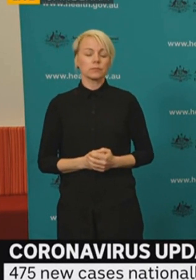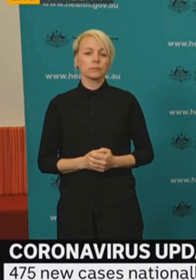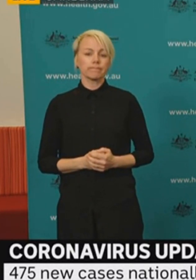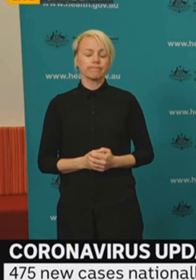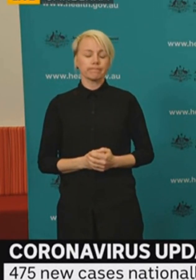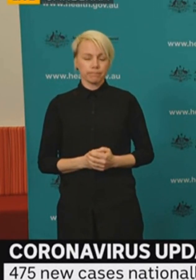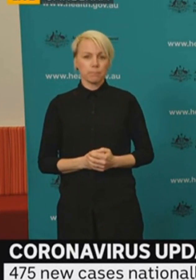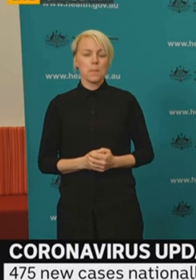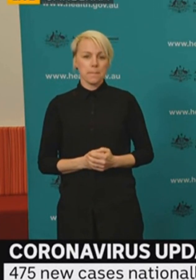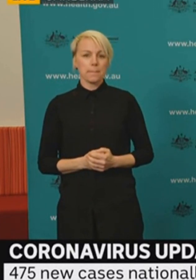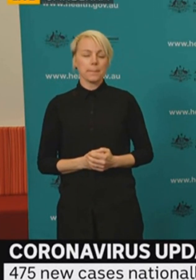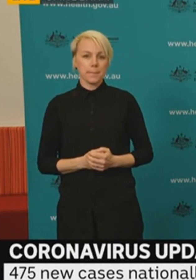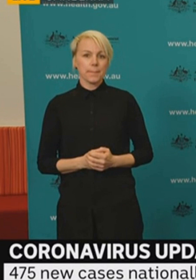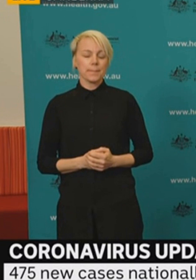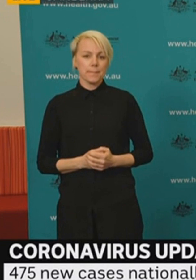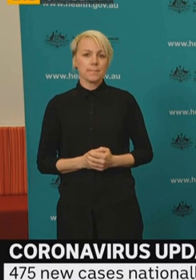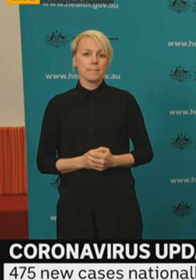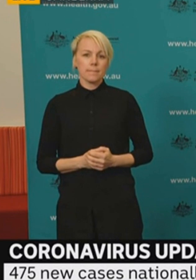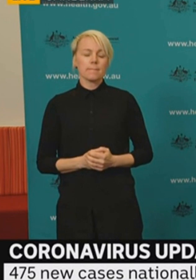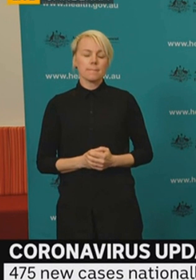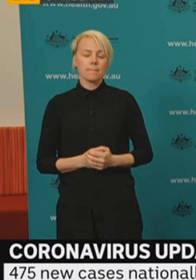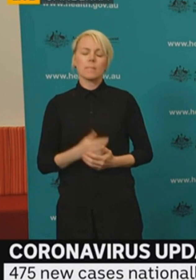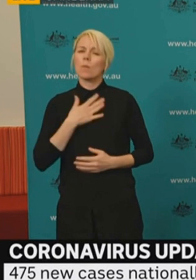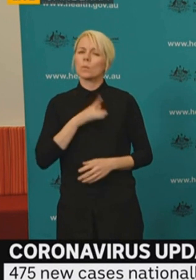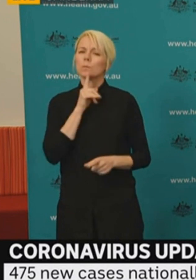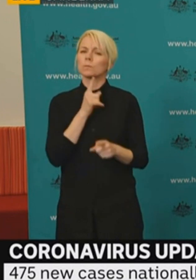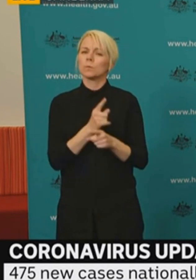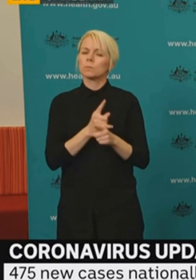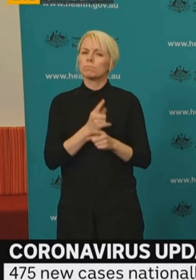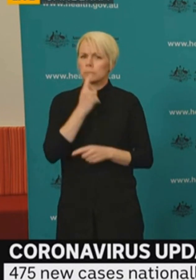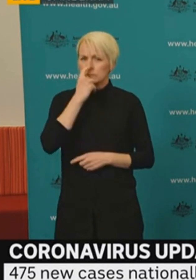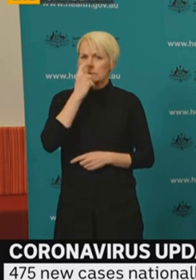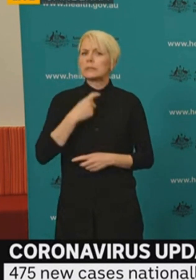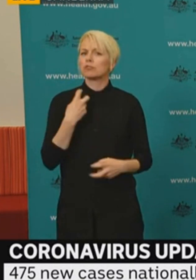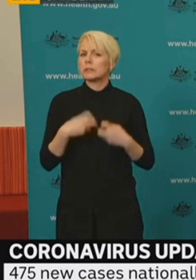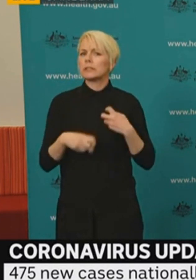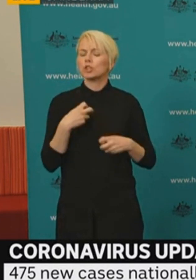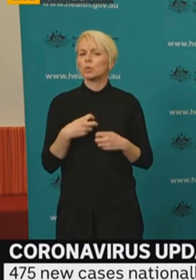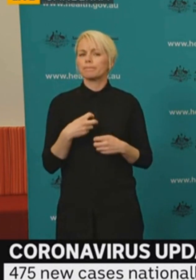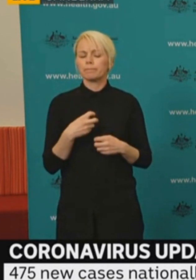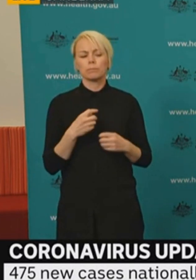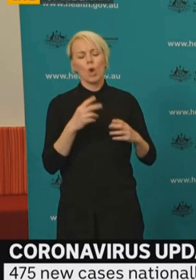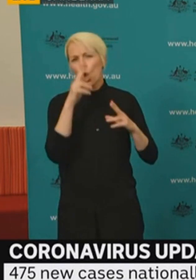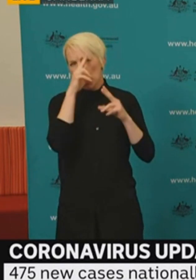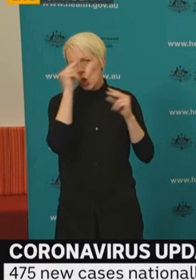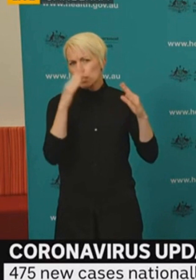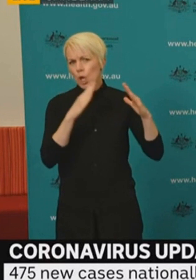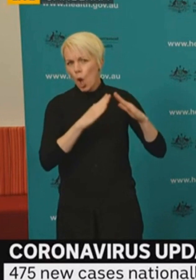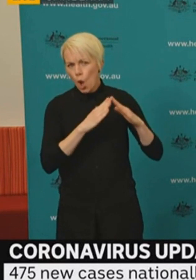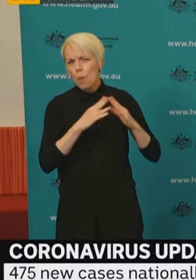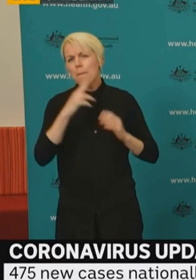I want to dwell on the situation in aged care, which is obviously occupying our minds, the minds